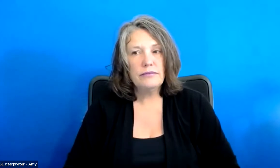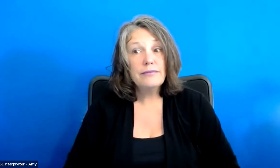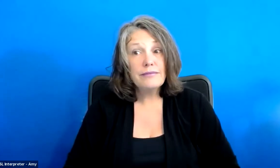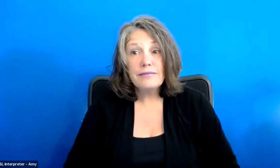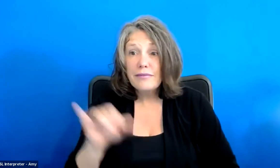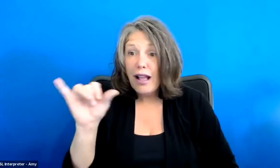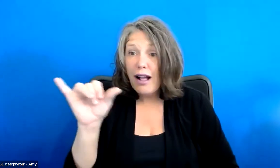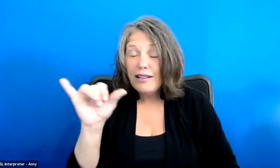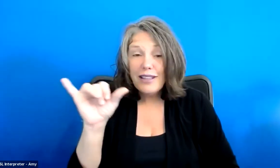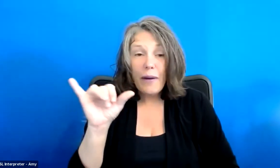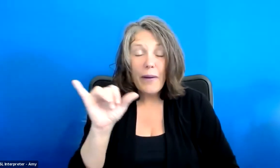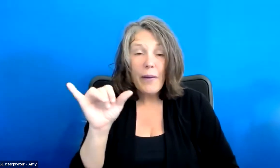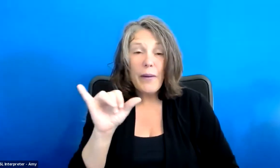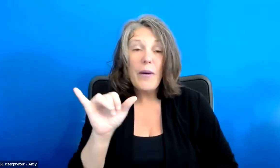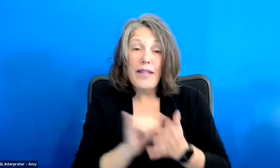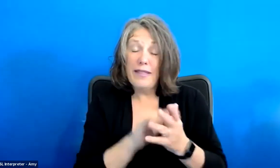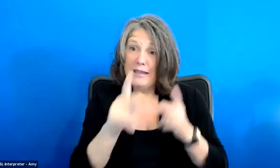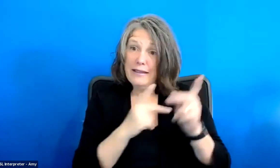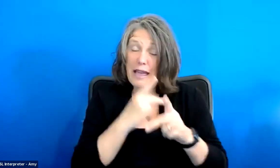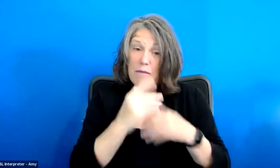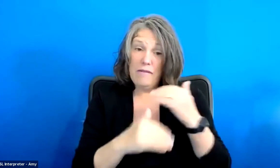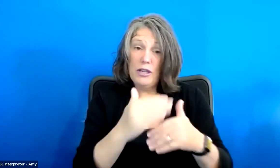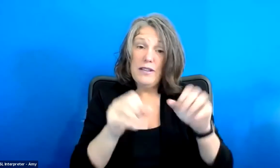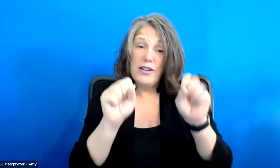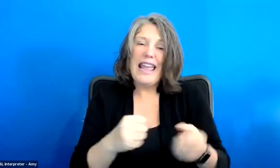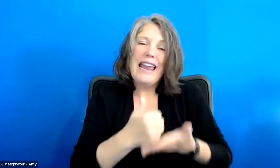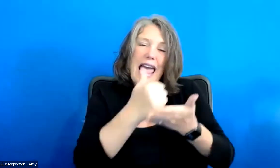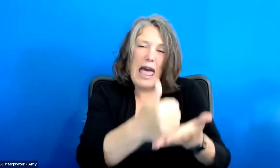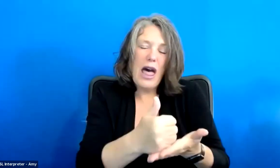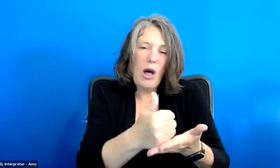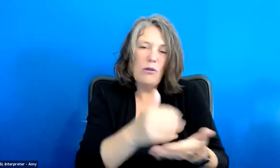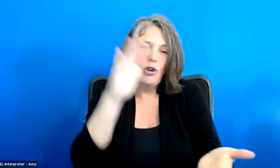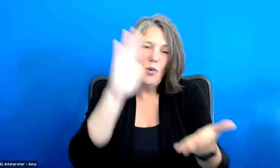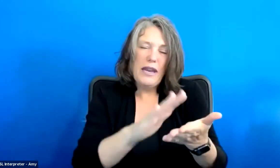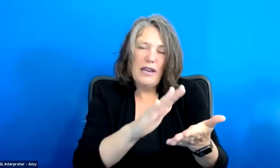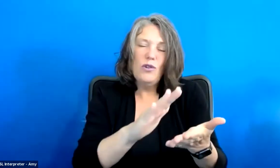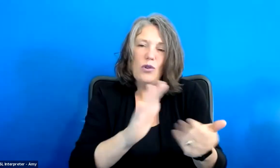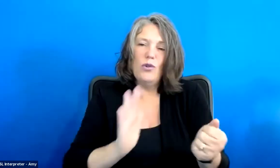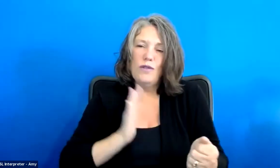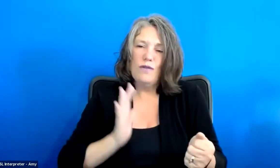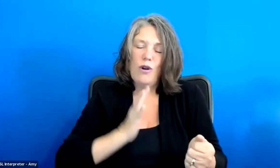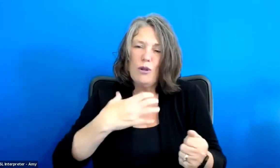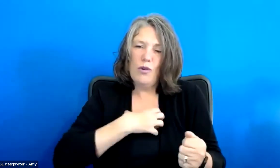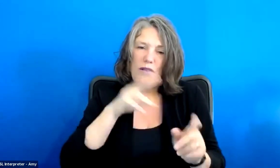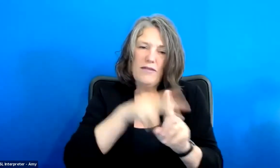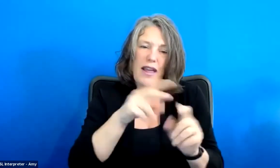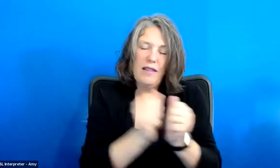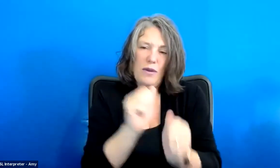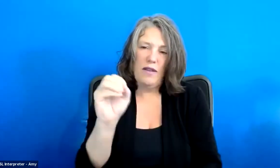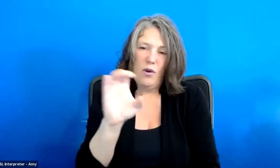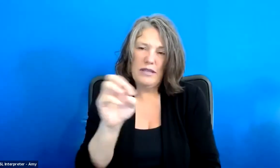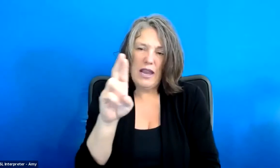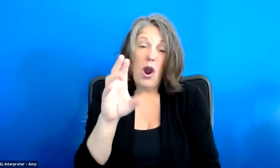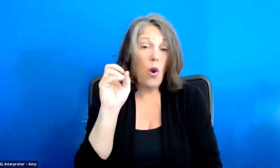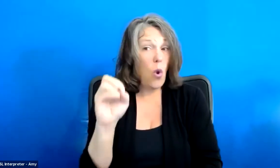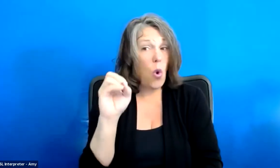Also, having this type of procedures can help in reducing formal grievance filing with OCR